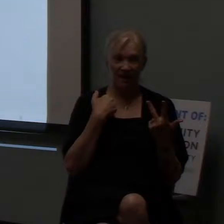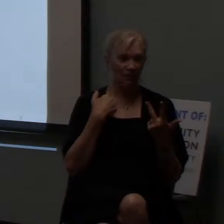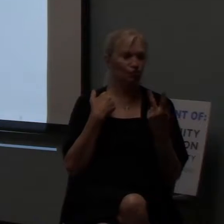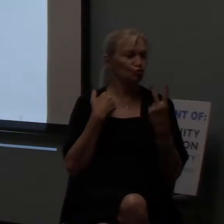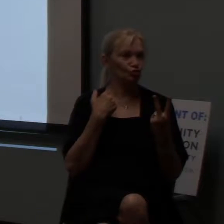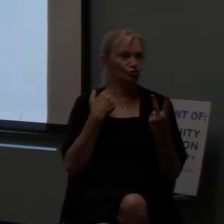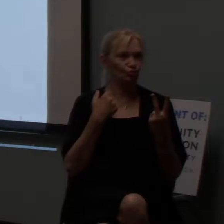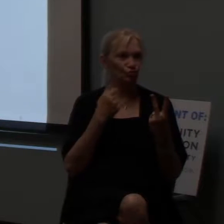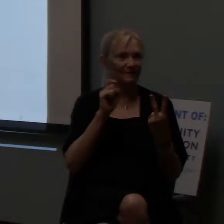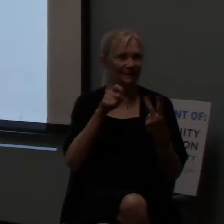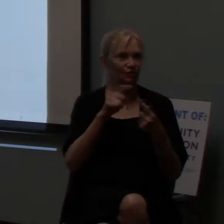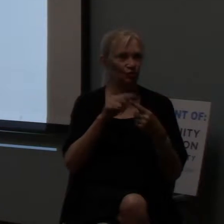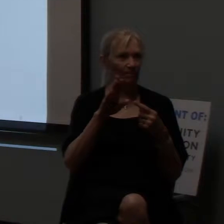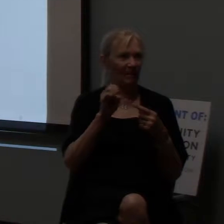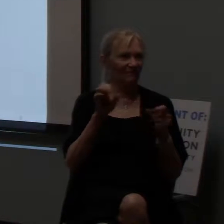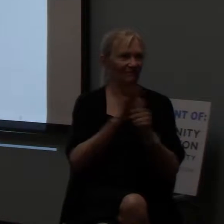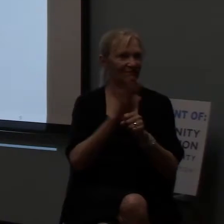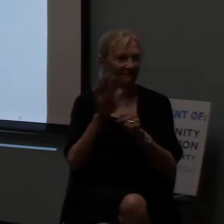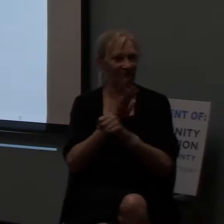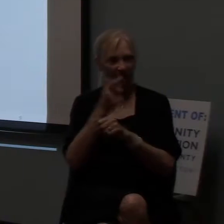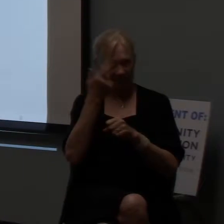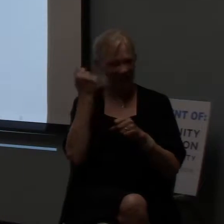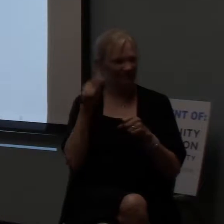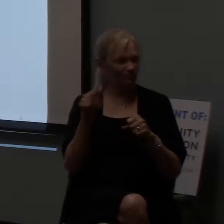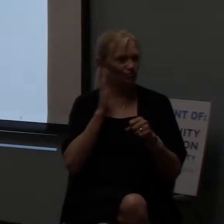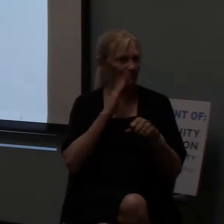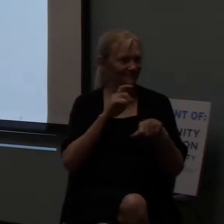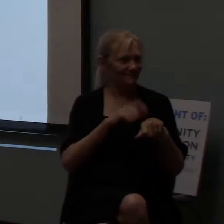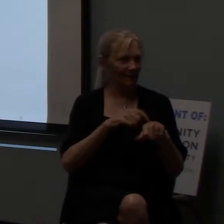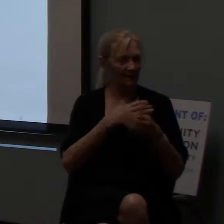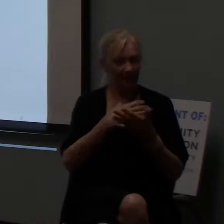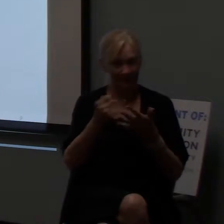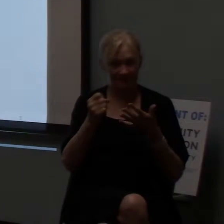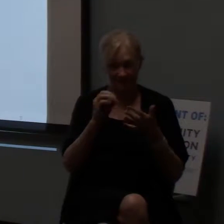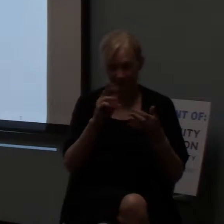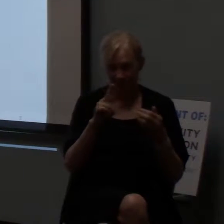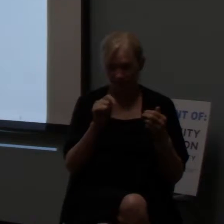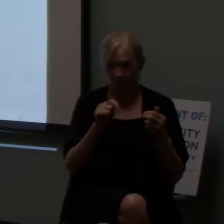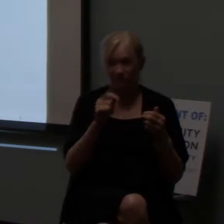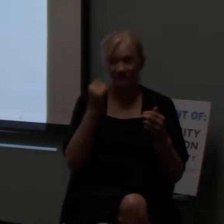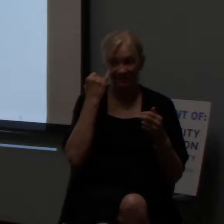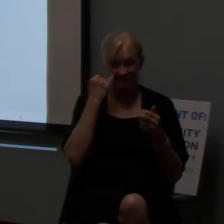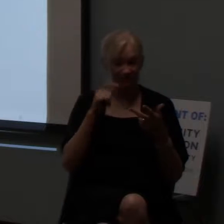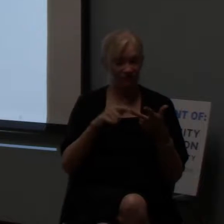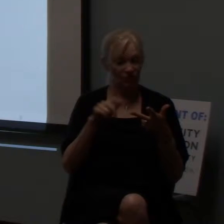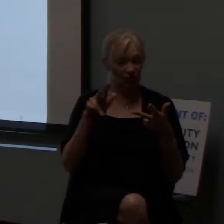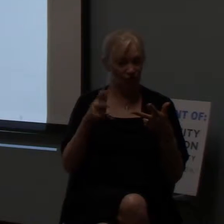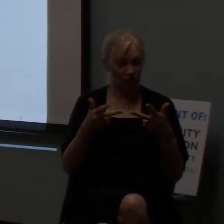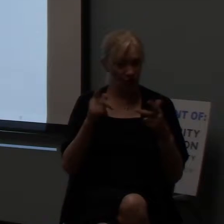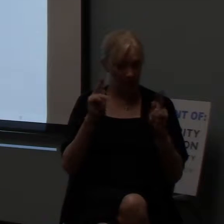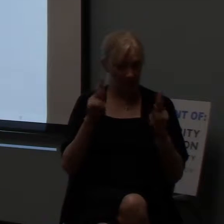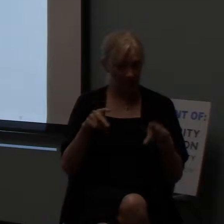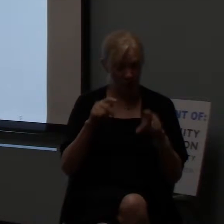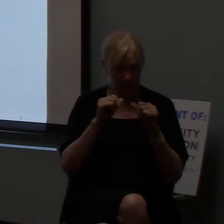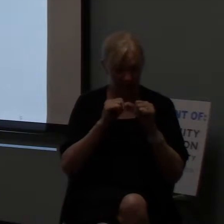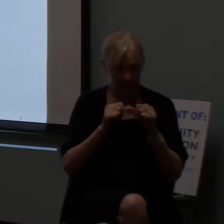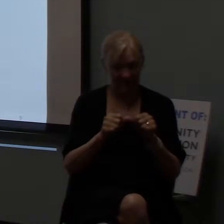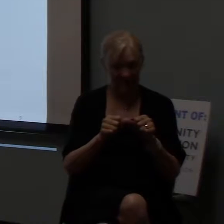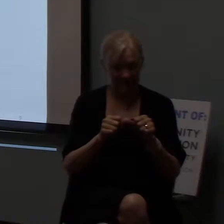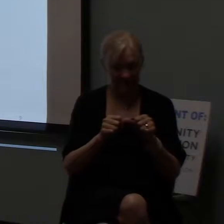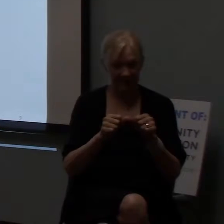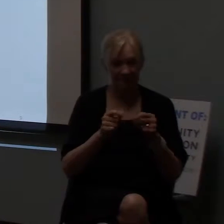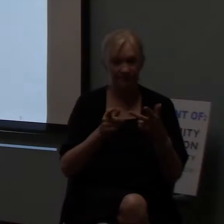filled because they'll be vacant. And that means at most, if the third person decides to continue in office, and